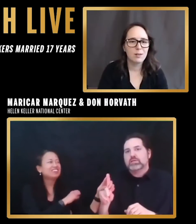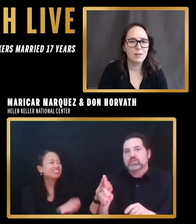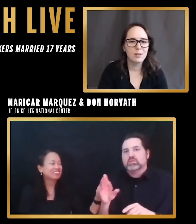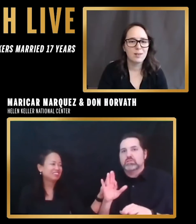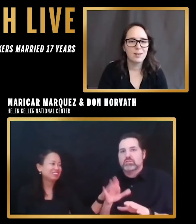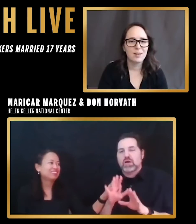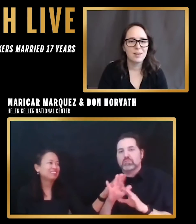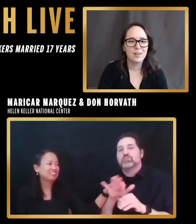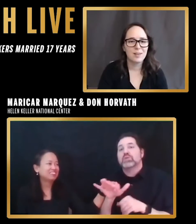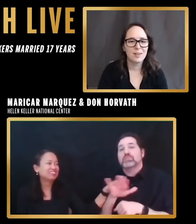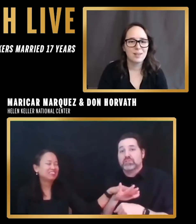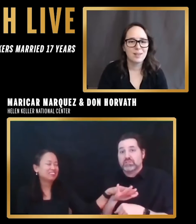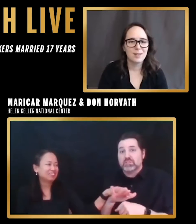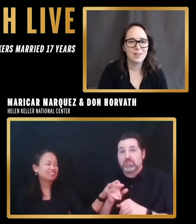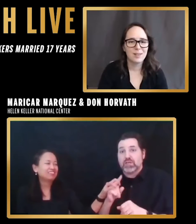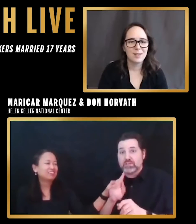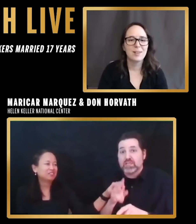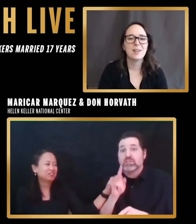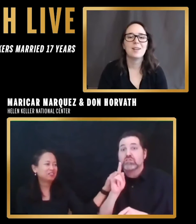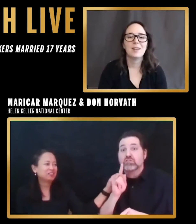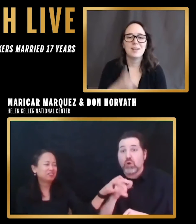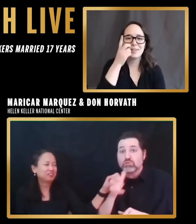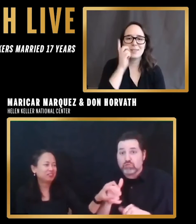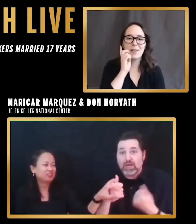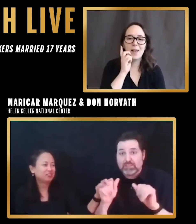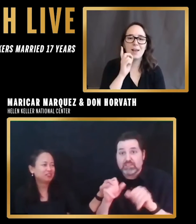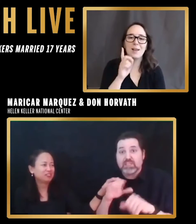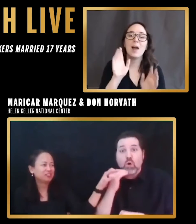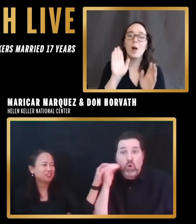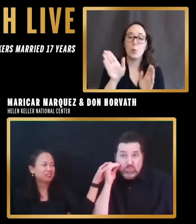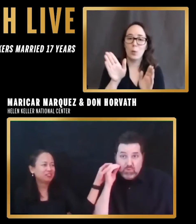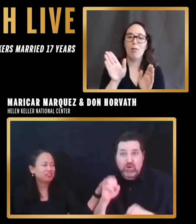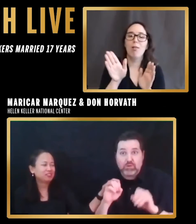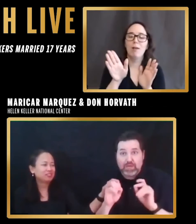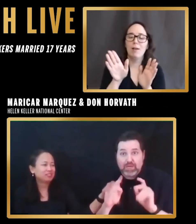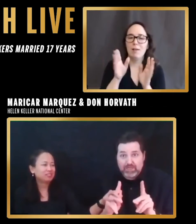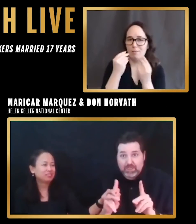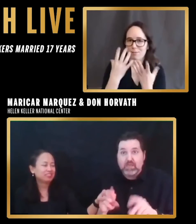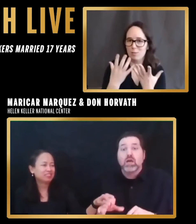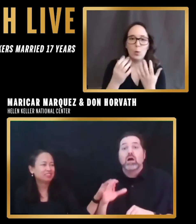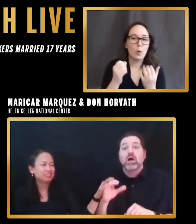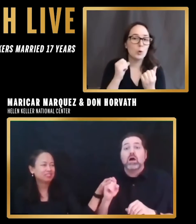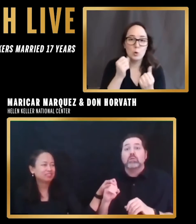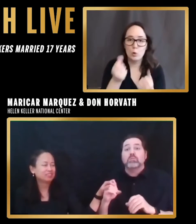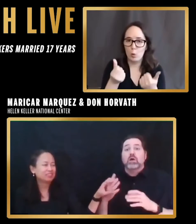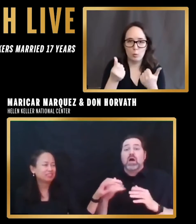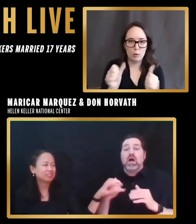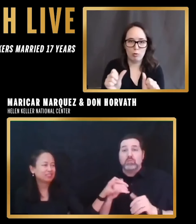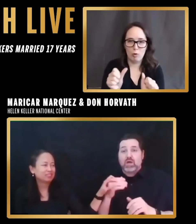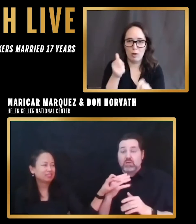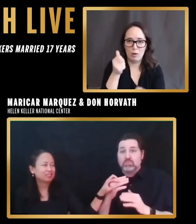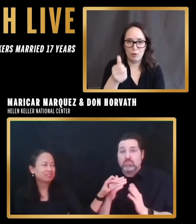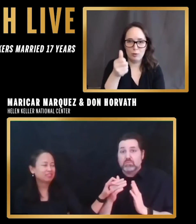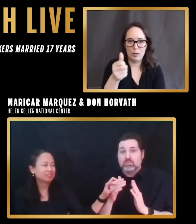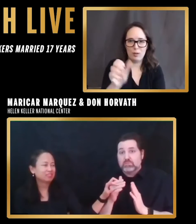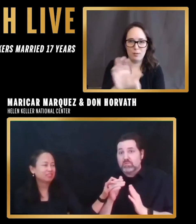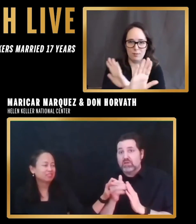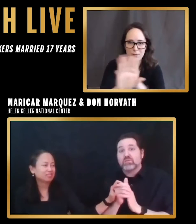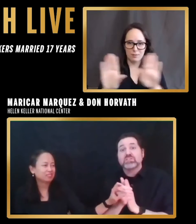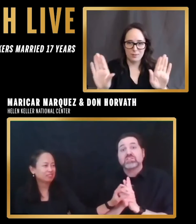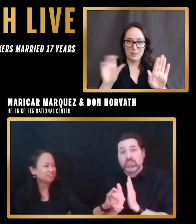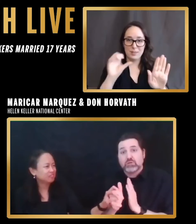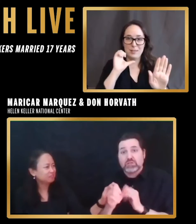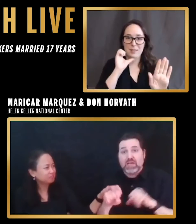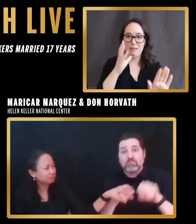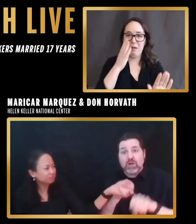Okay, so I'm going to preface this by saying, don't try this at home. Okay, I'm